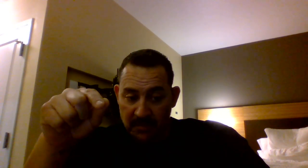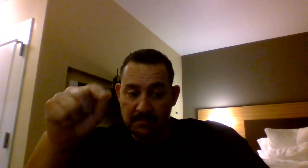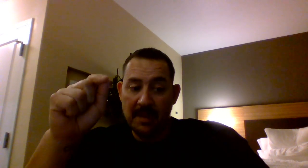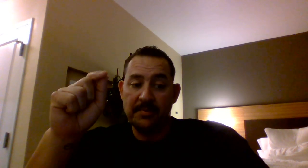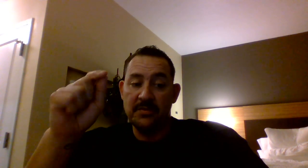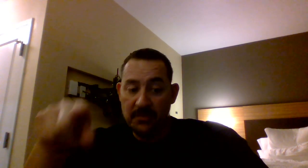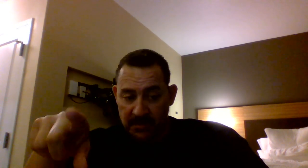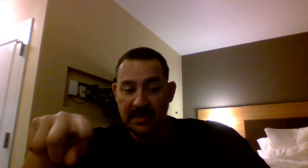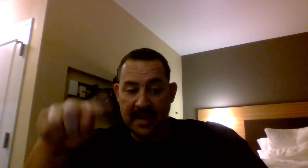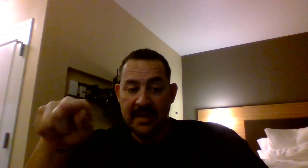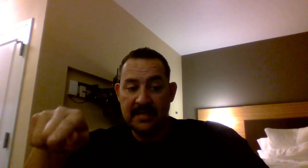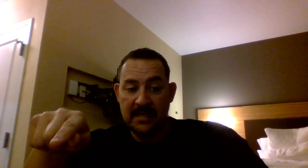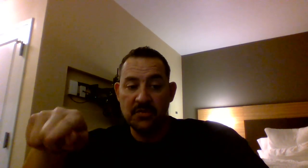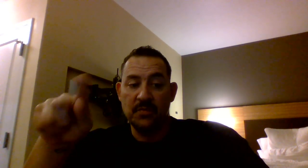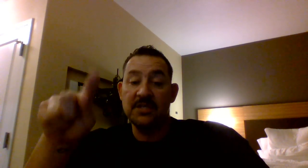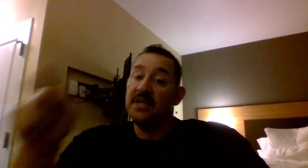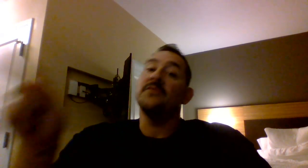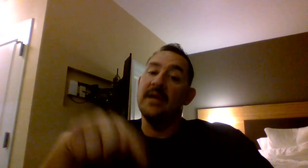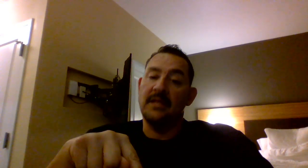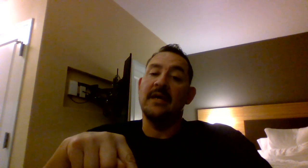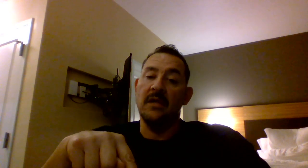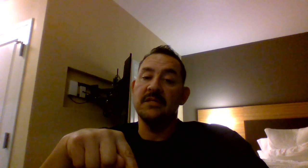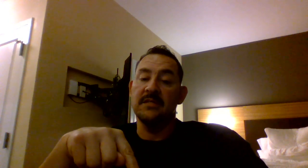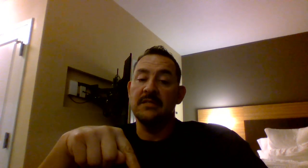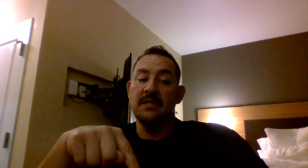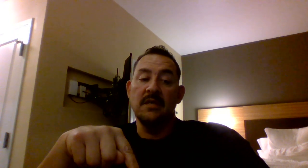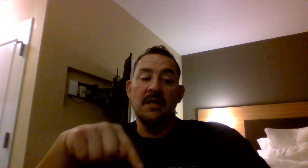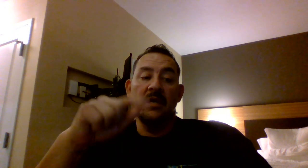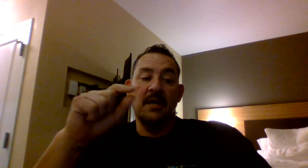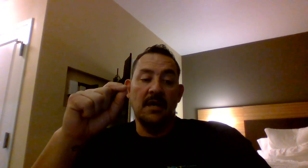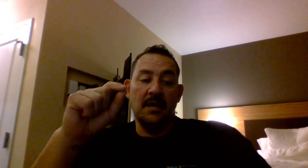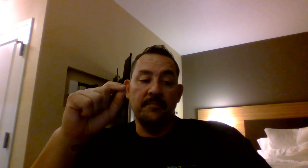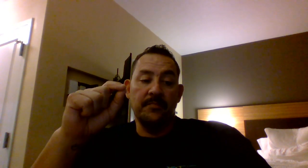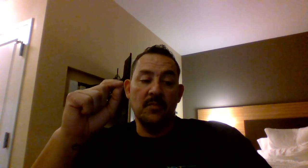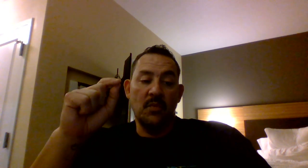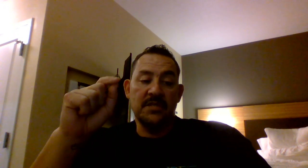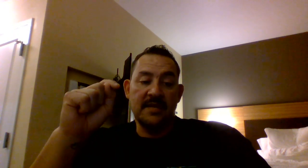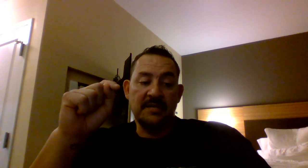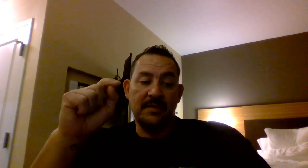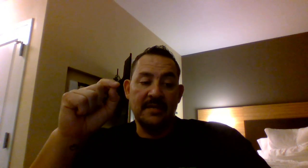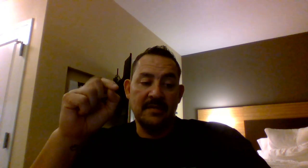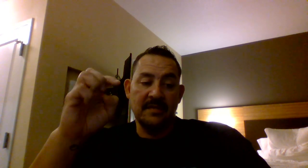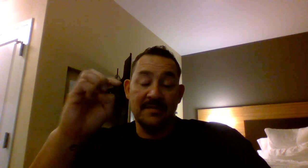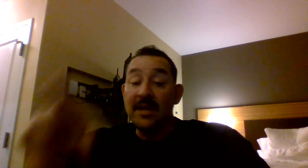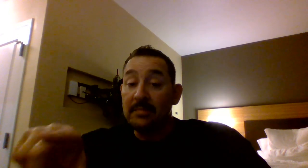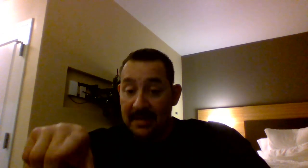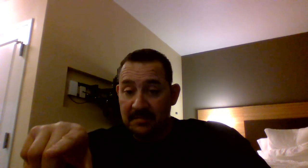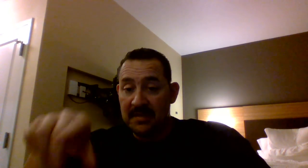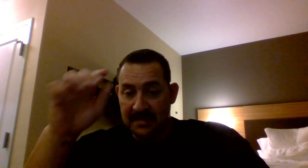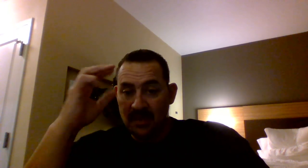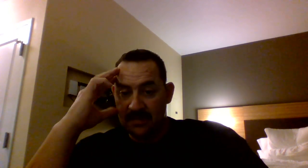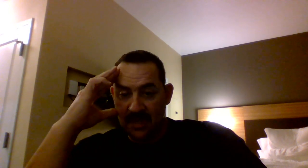by producing NAD to regenerate glycolysis, which takes place in the cytoplasm of the cell